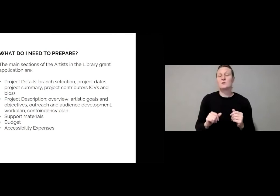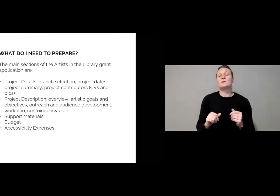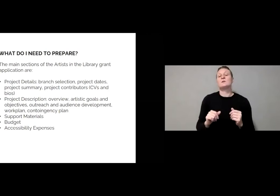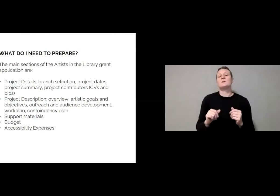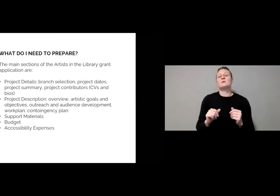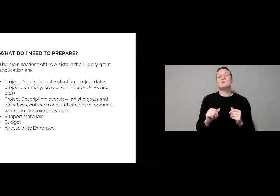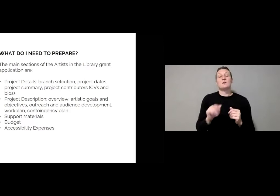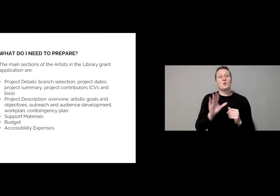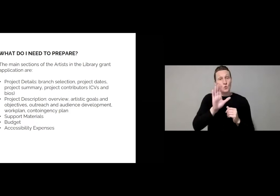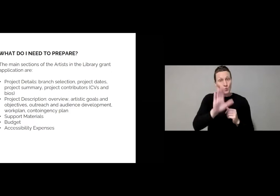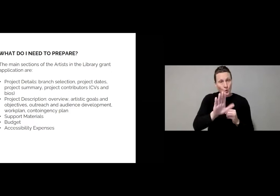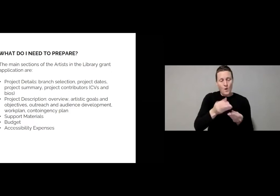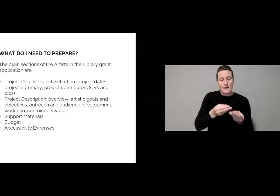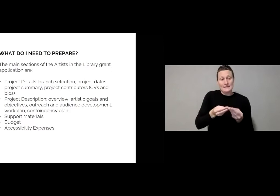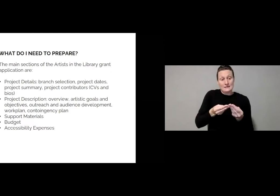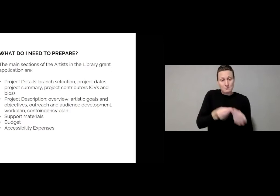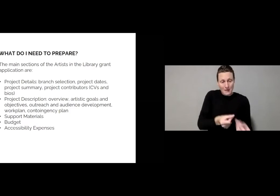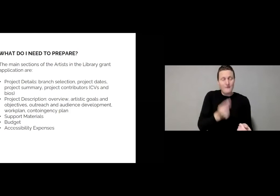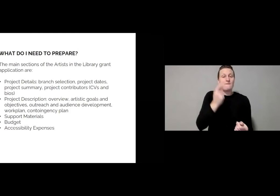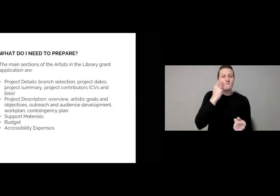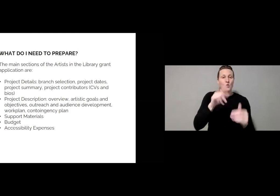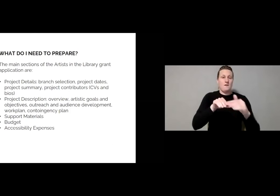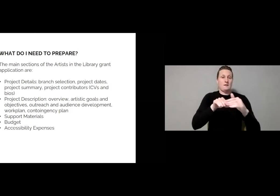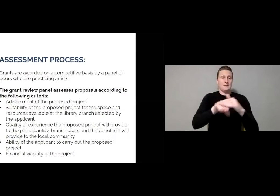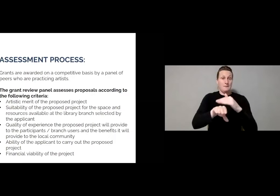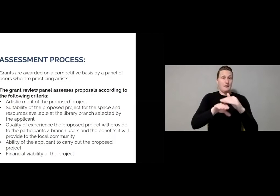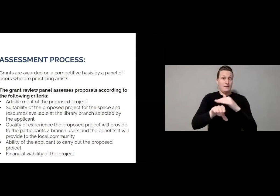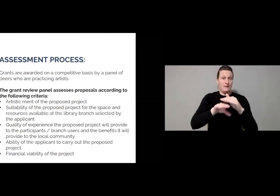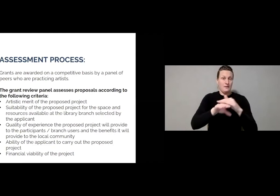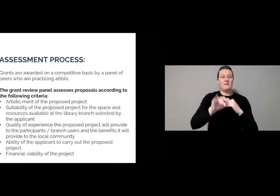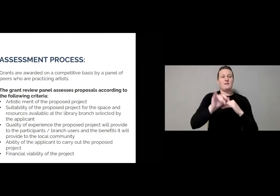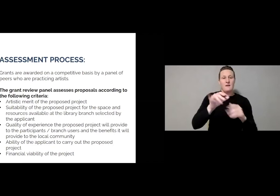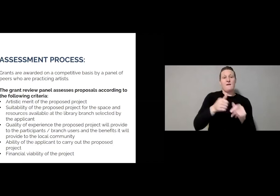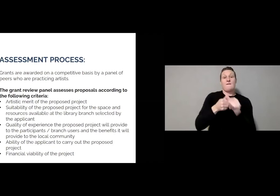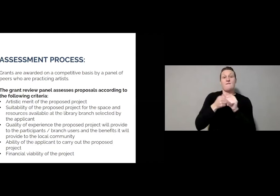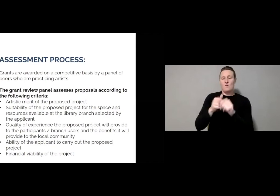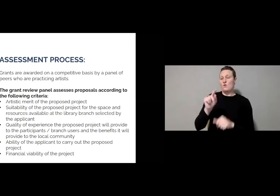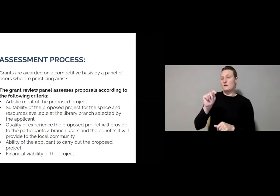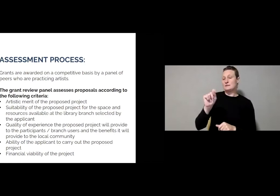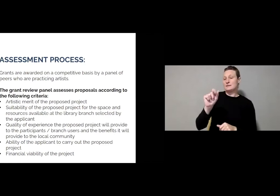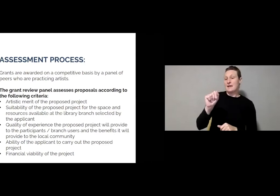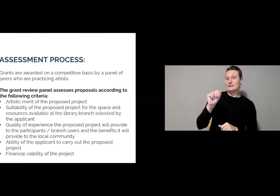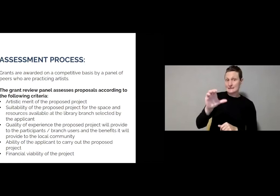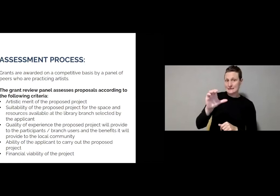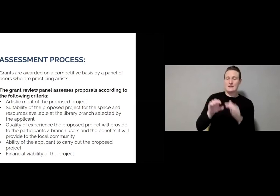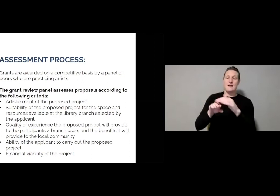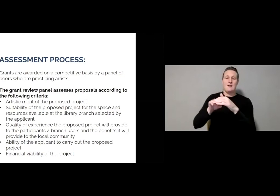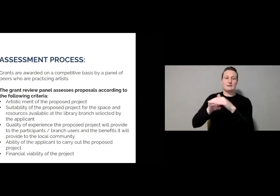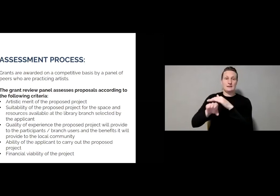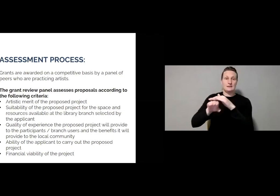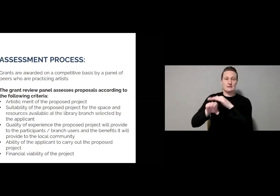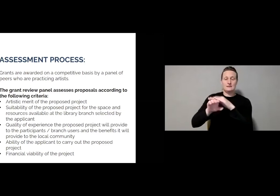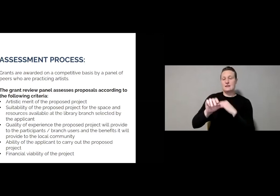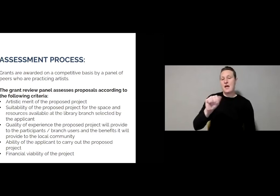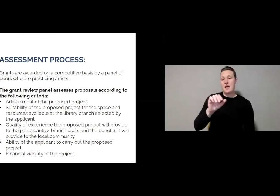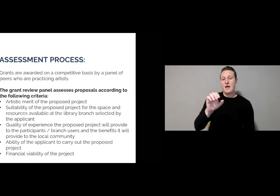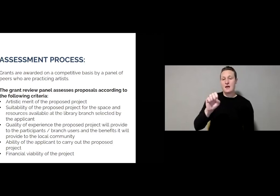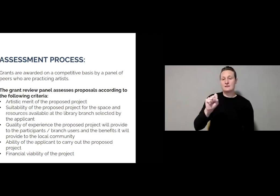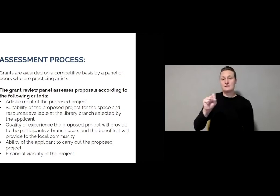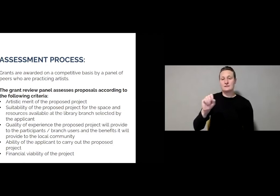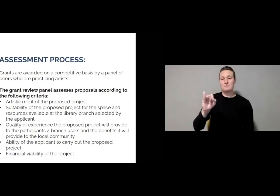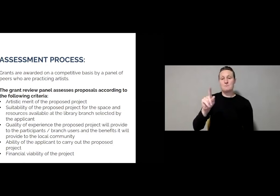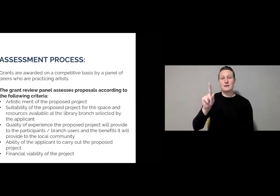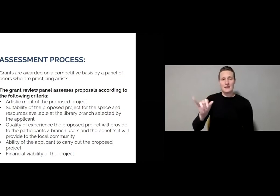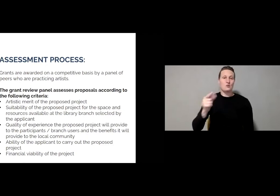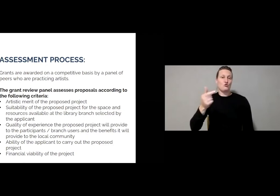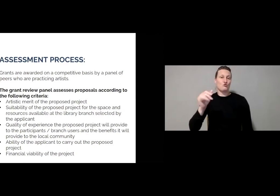expenses section. And this is related to the TAC accessibility grant, which I'll get to in a moment. So I just want to briefly go